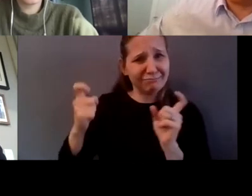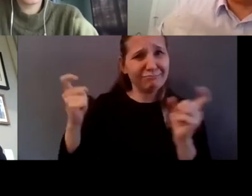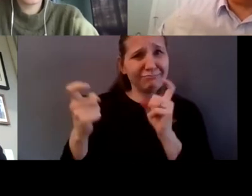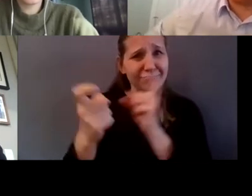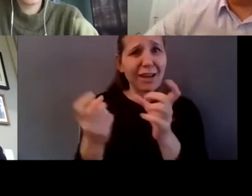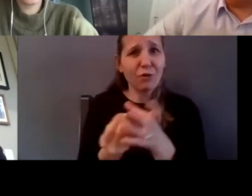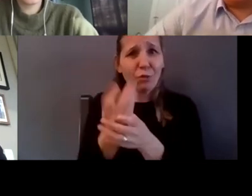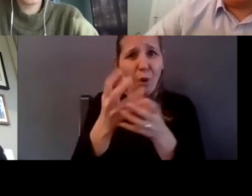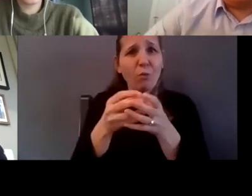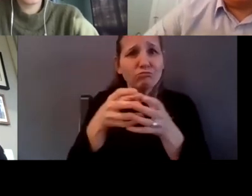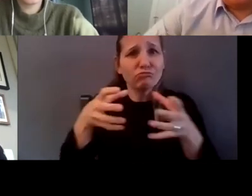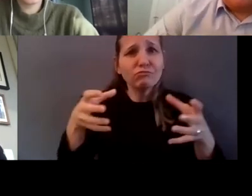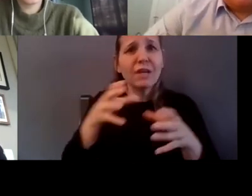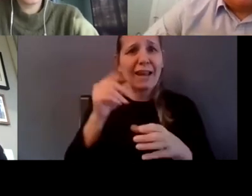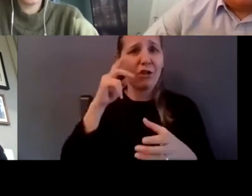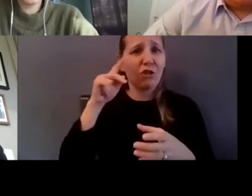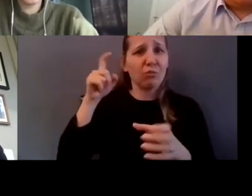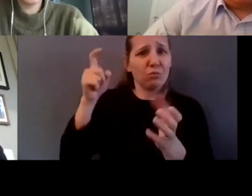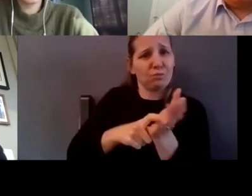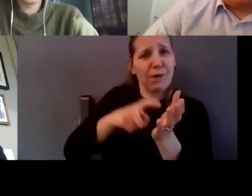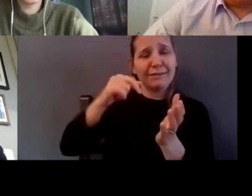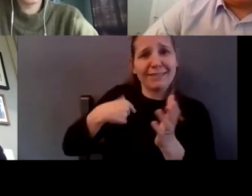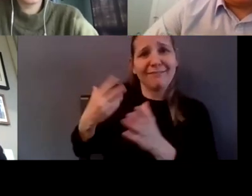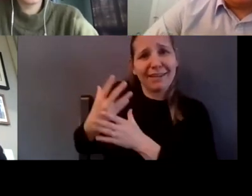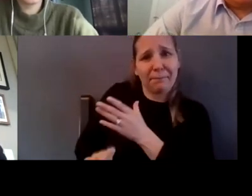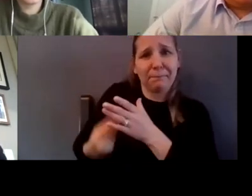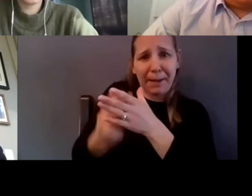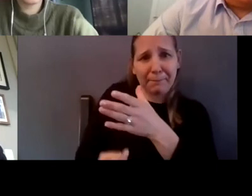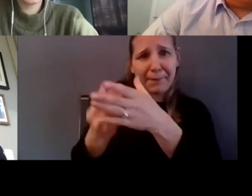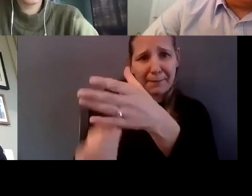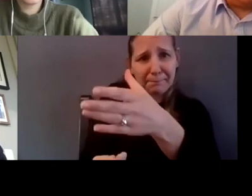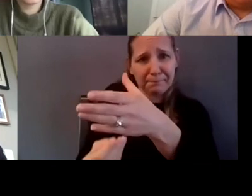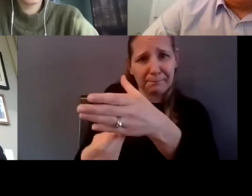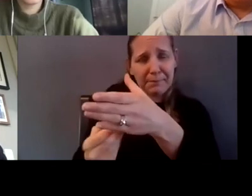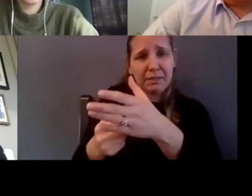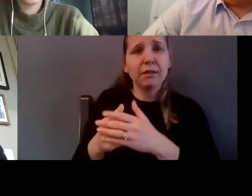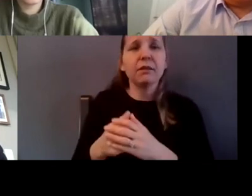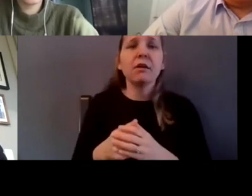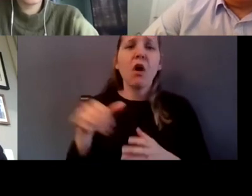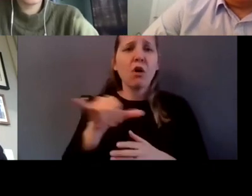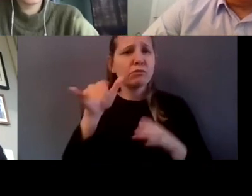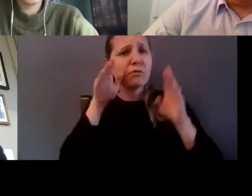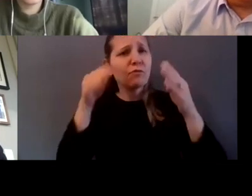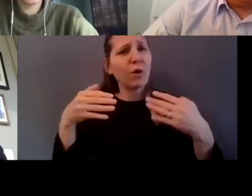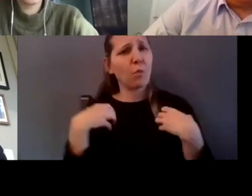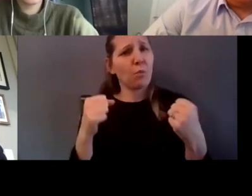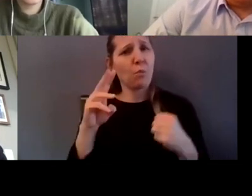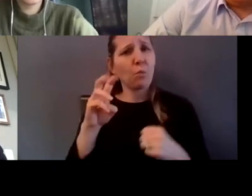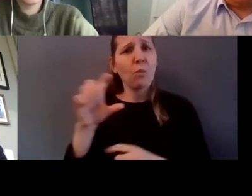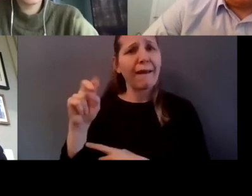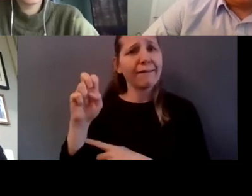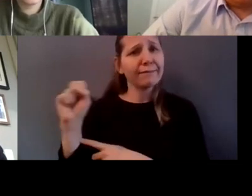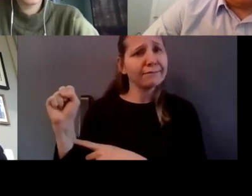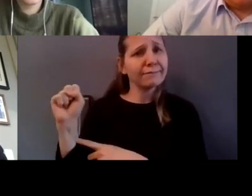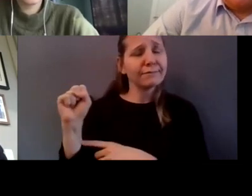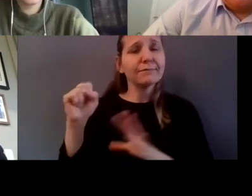at the gaps within those metrics and look at wellness. We look at,